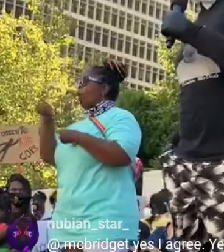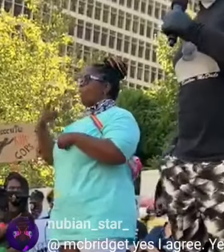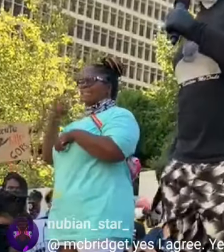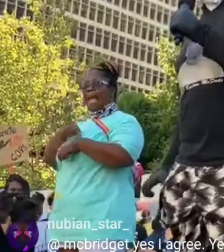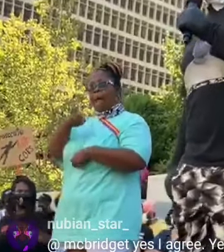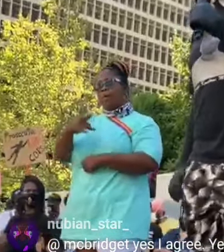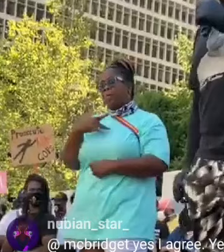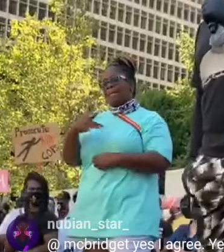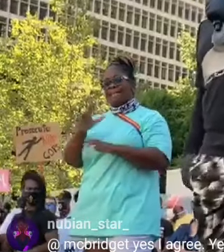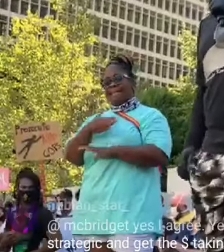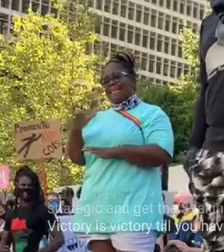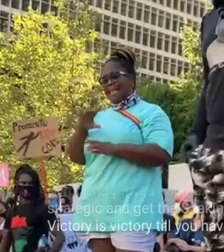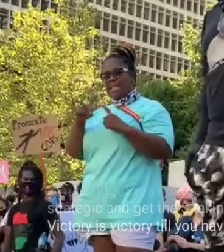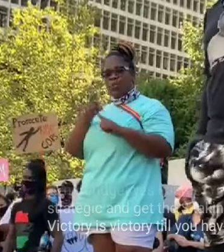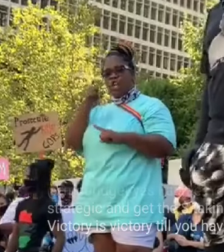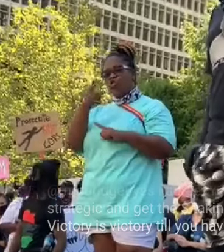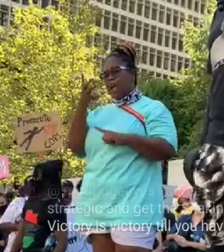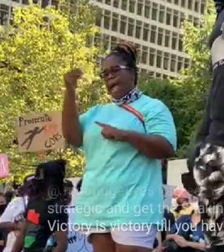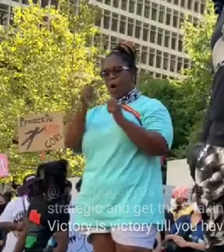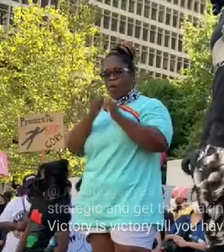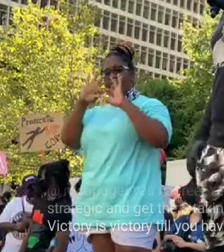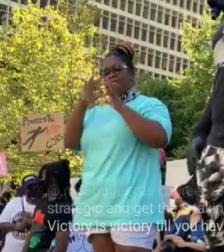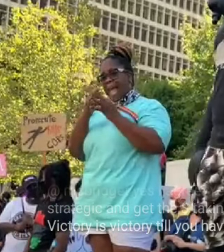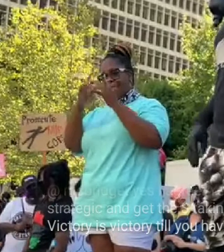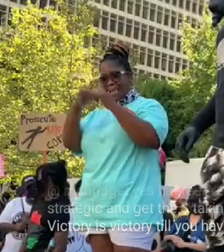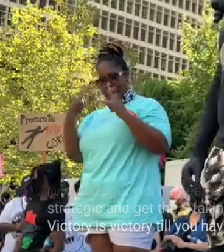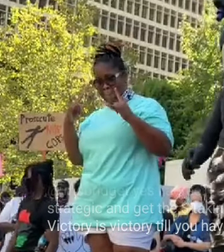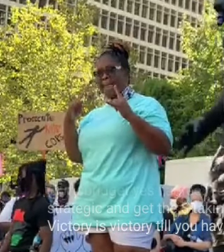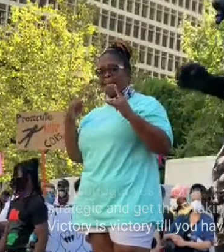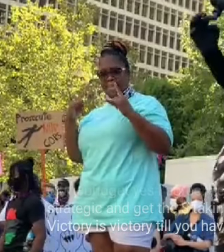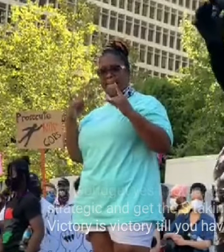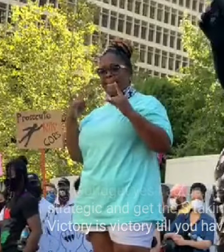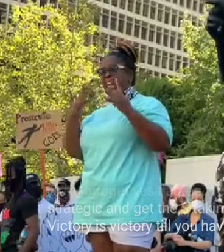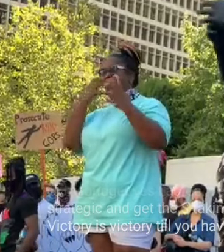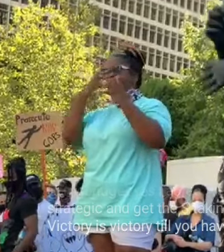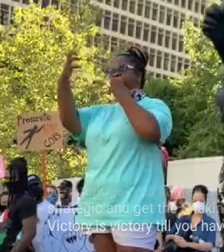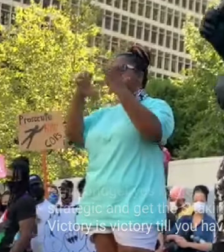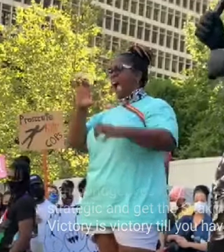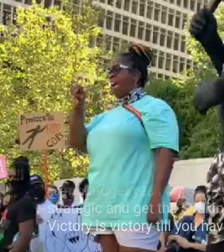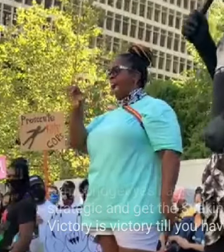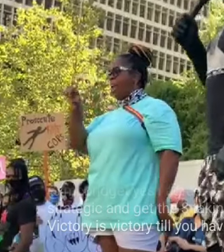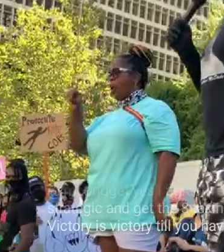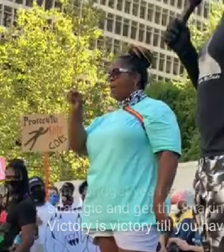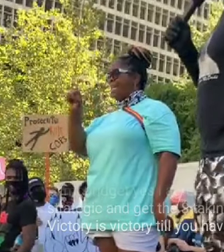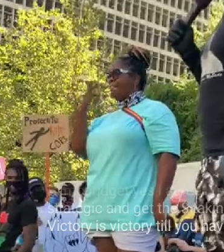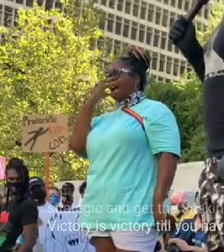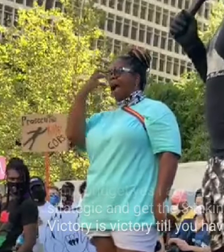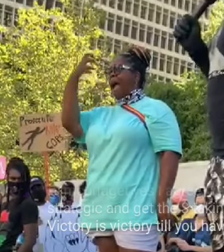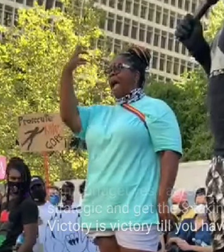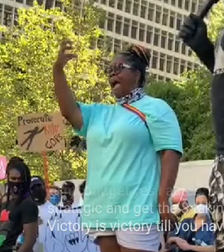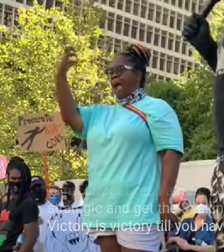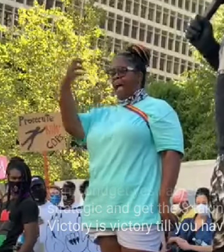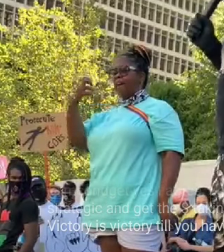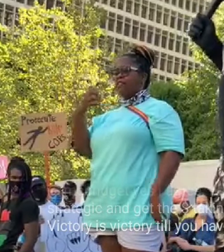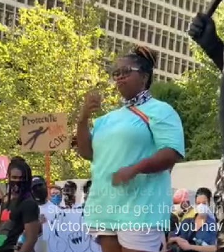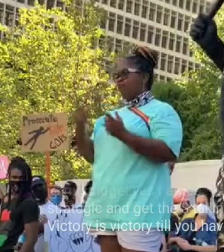I ever sung was when I was out with my family camping and there was coyotes about. And I used to sing